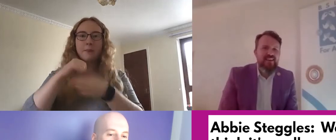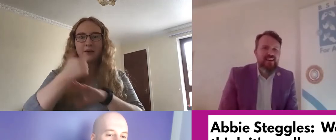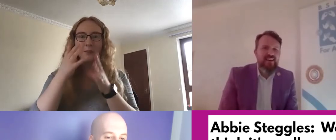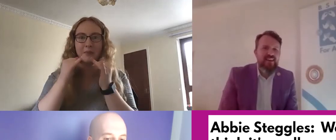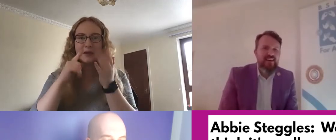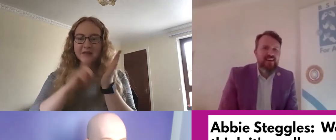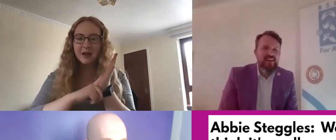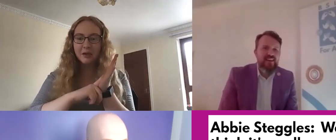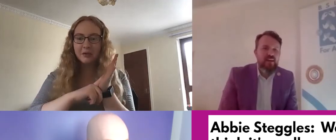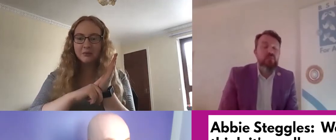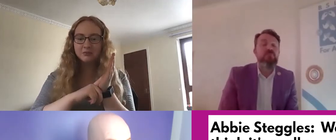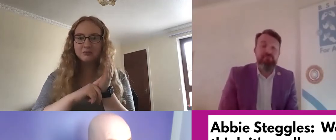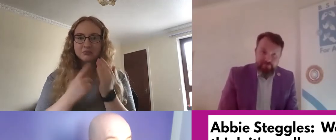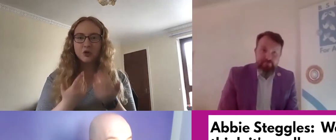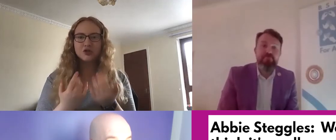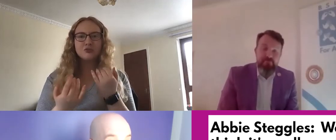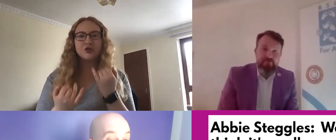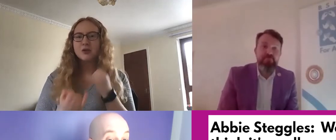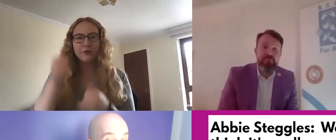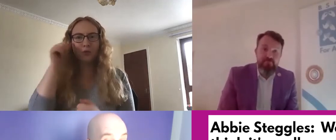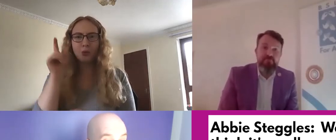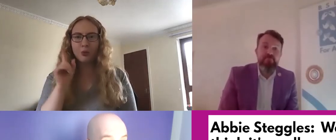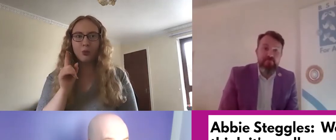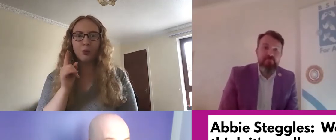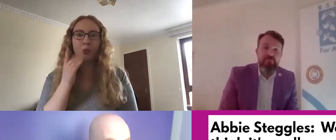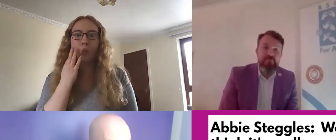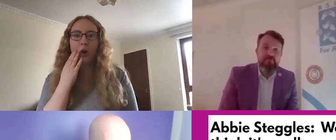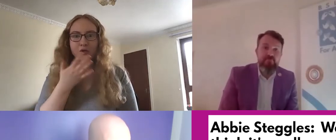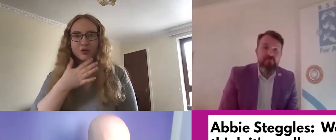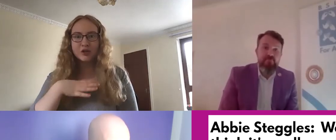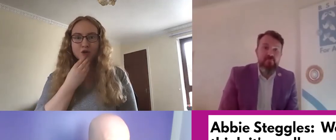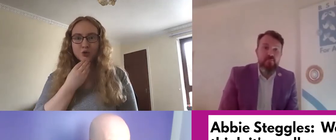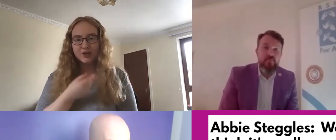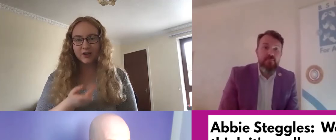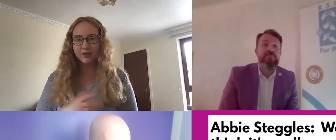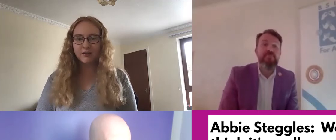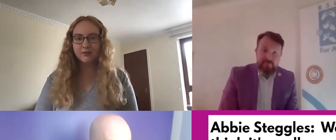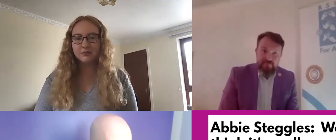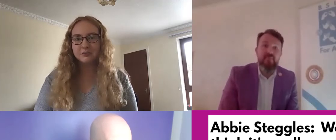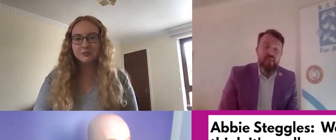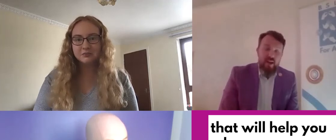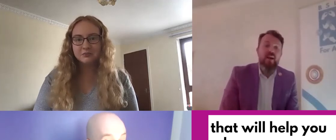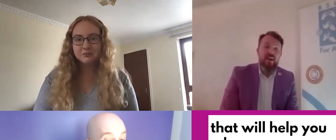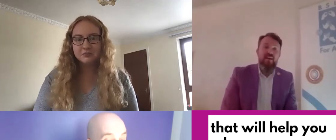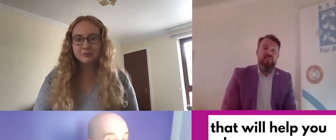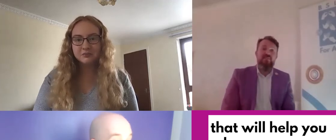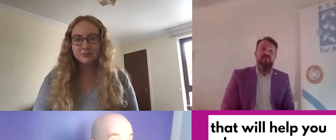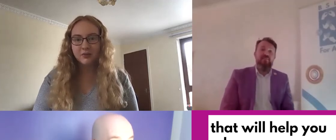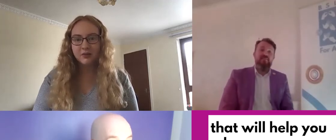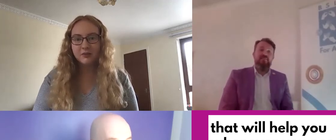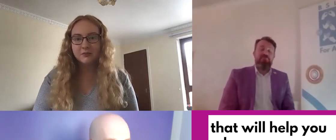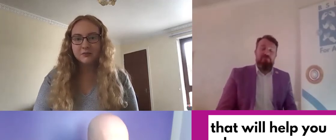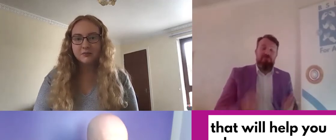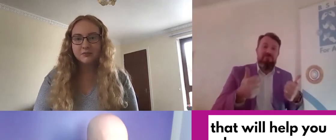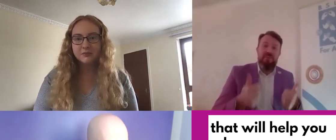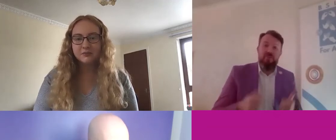Well, I think it's really important to learn the basics of BSL, having that first foundation of communication, and that'll help you whenever you need to